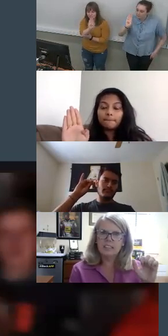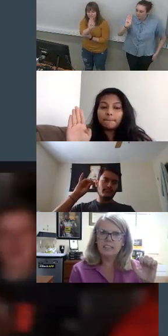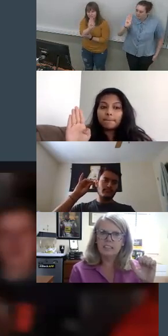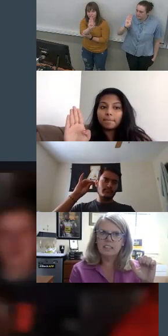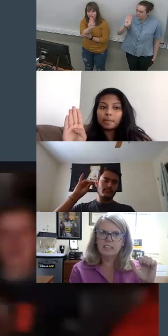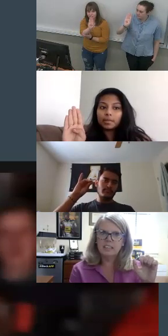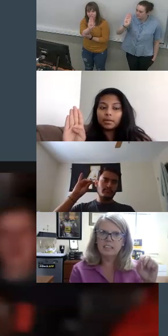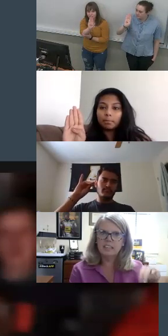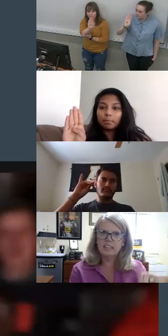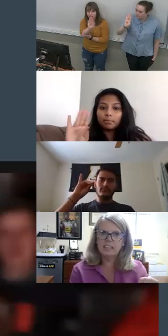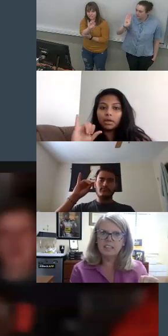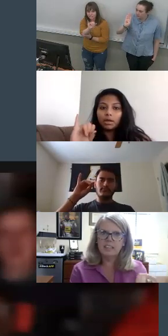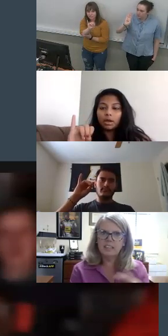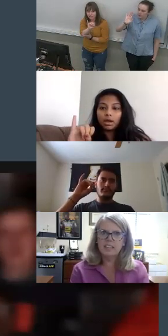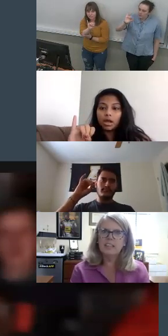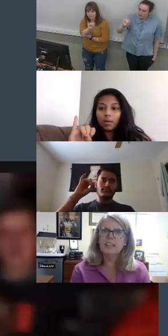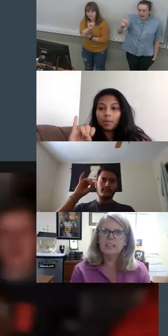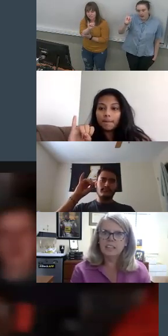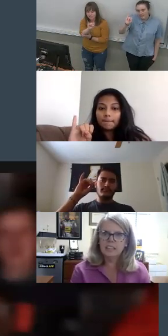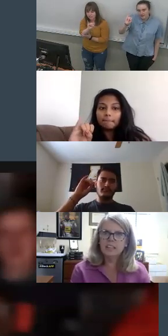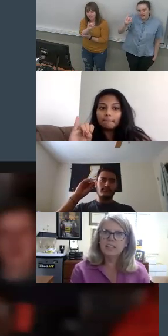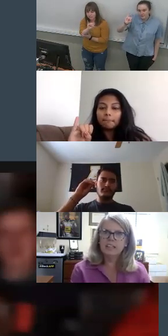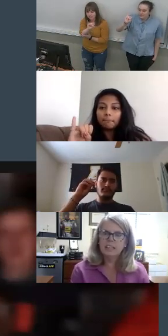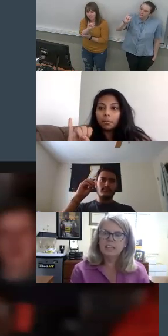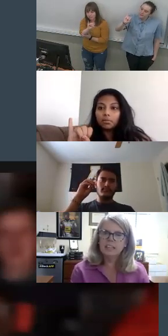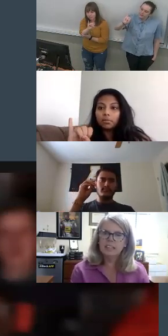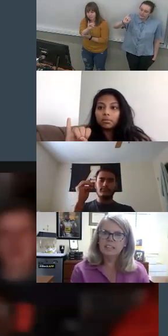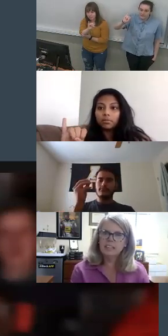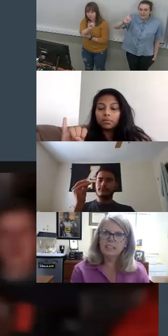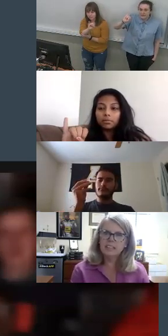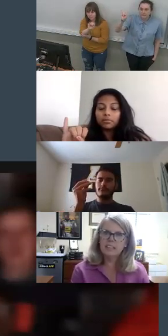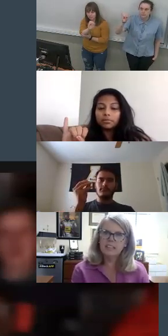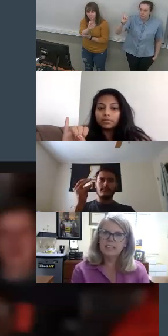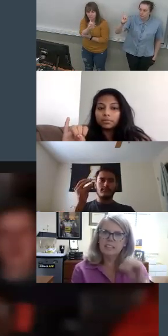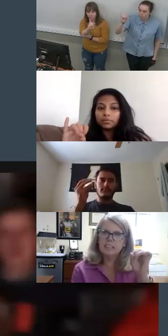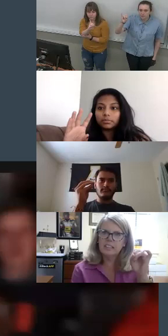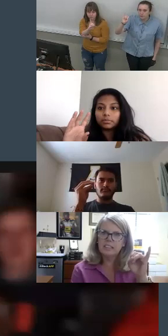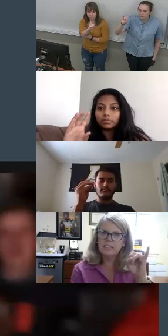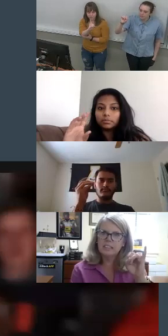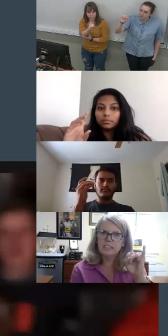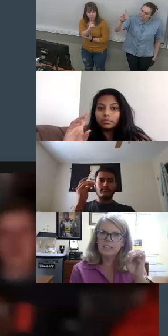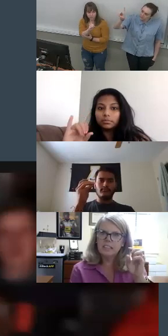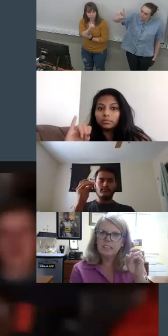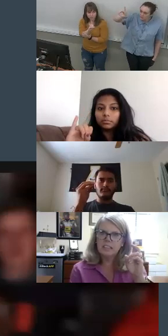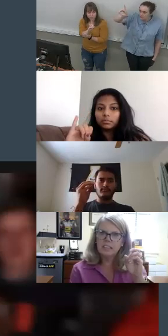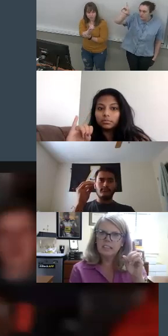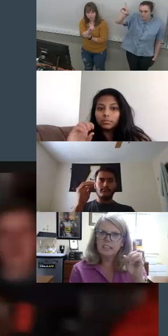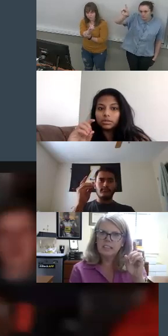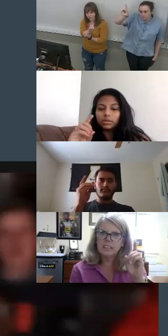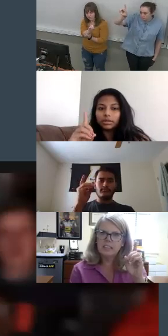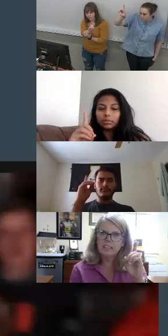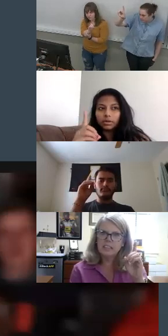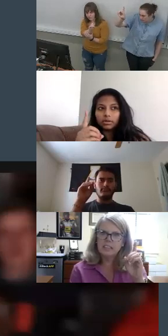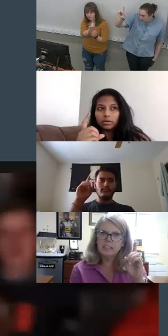for B. Your I again. D is pretty much what you would think it is.